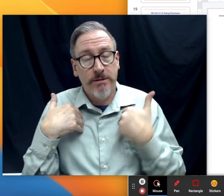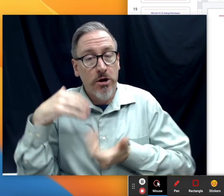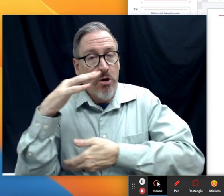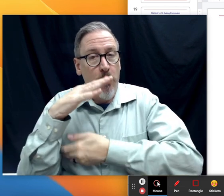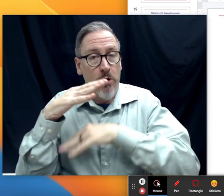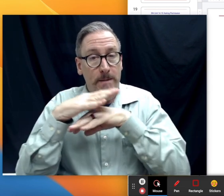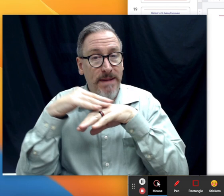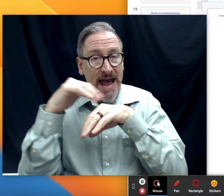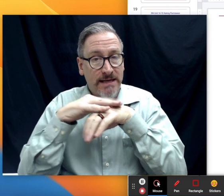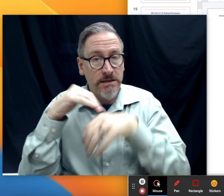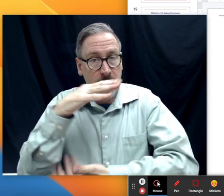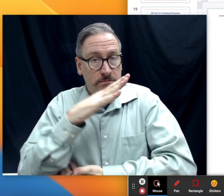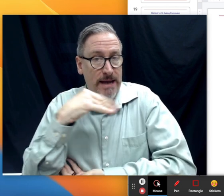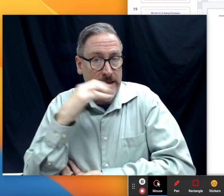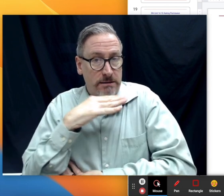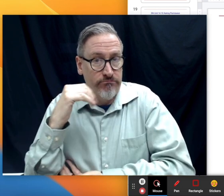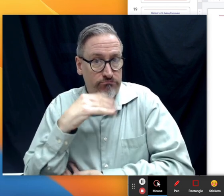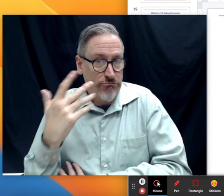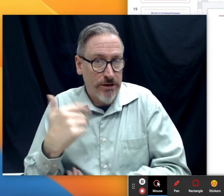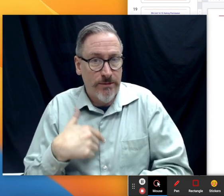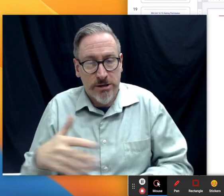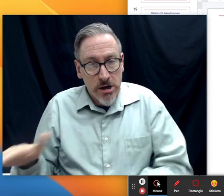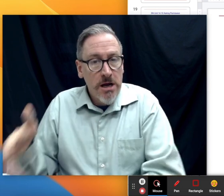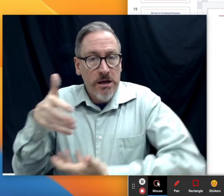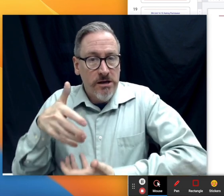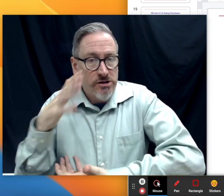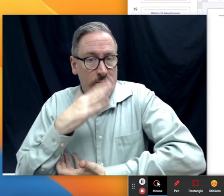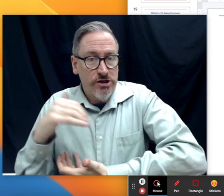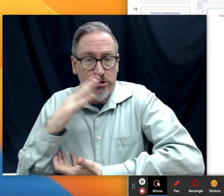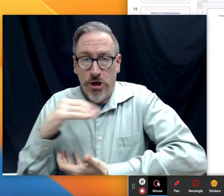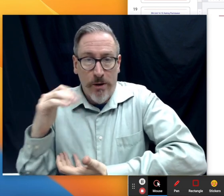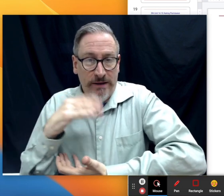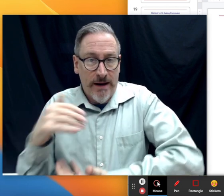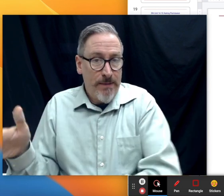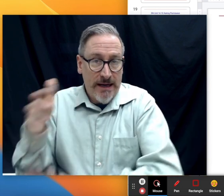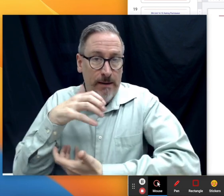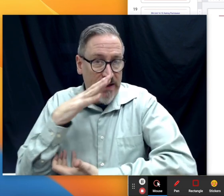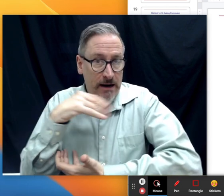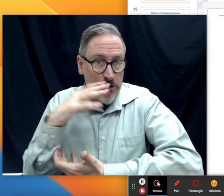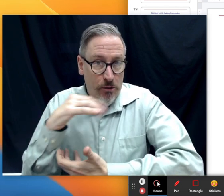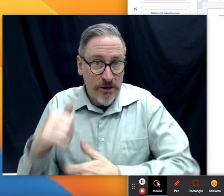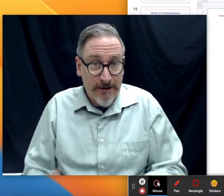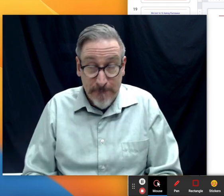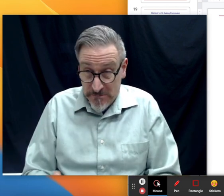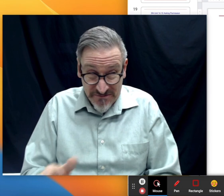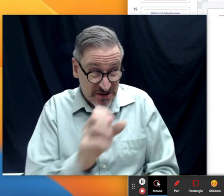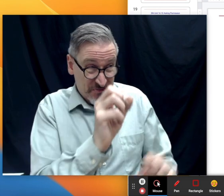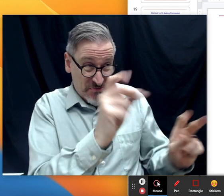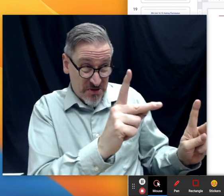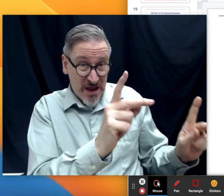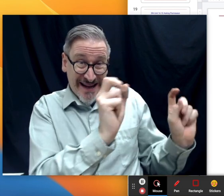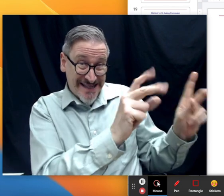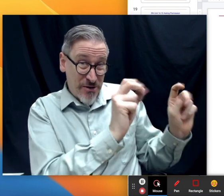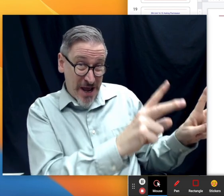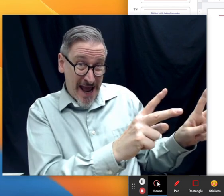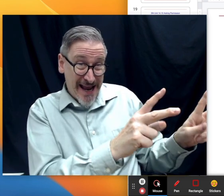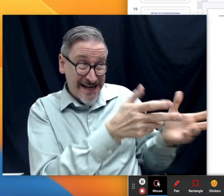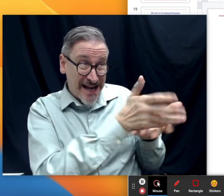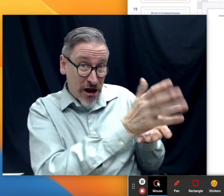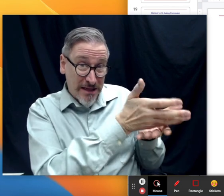animal or pet. Pet. Right. So I'm just showing that I'm picking up the animal and holding it. Is